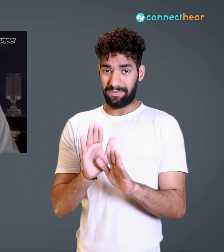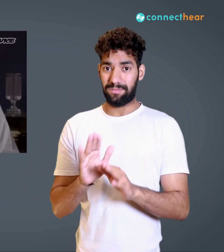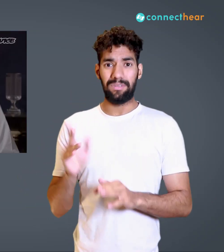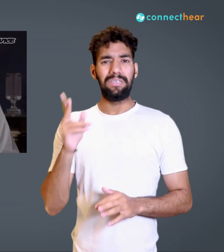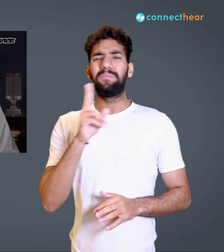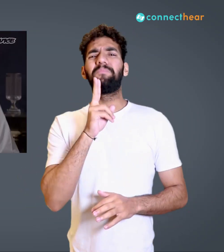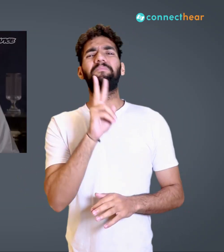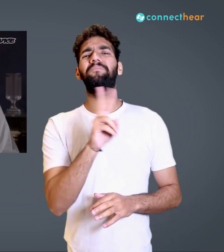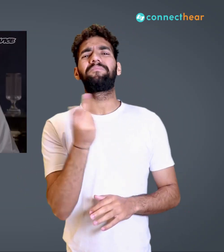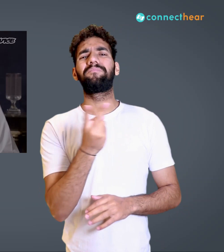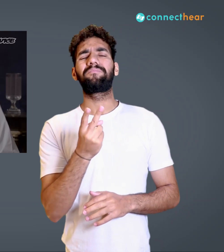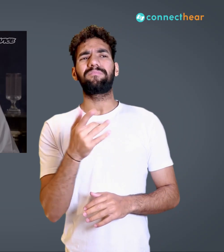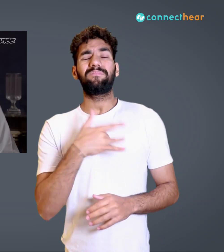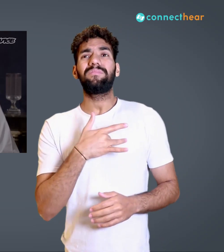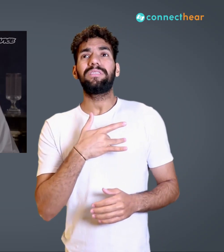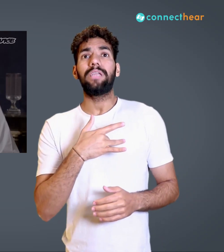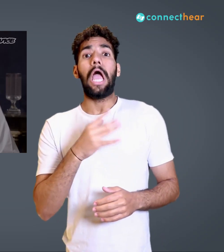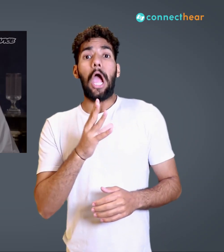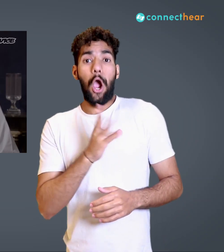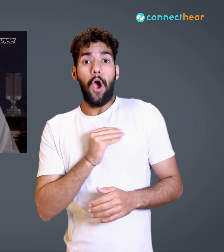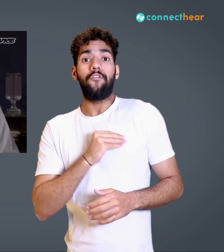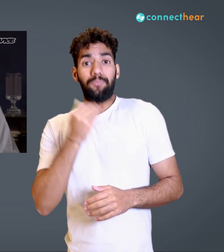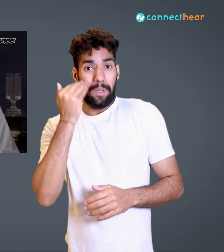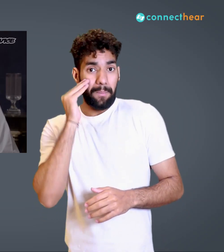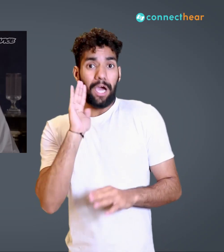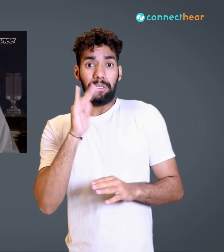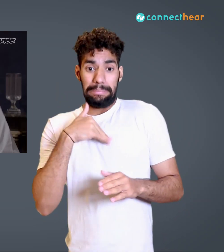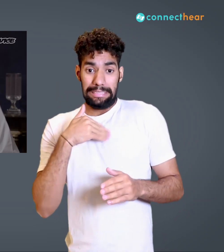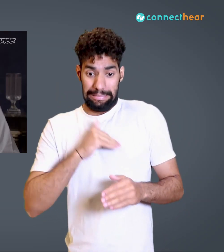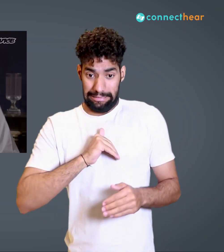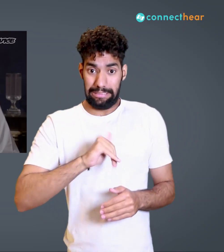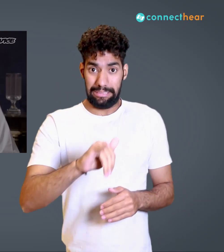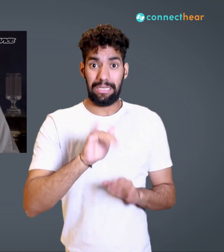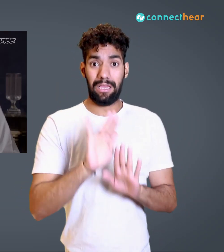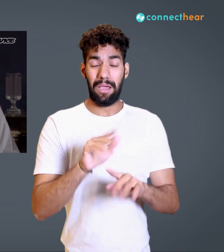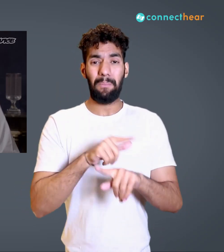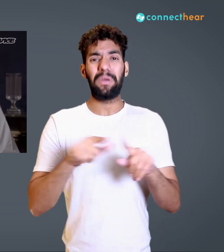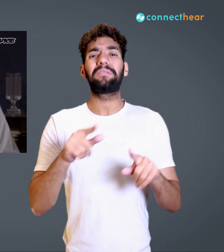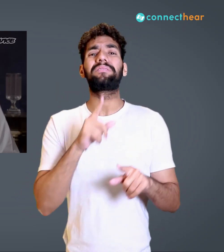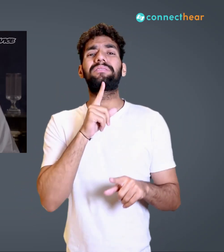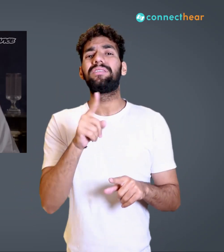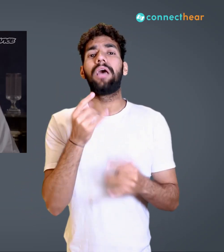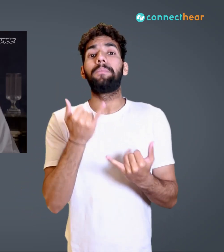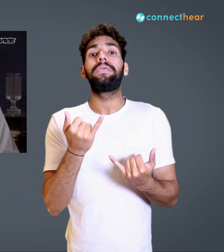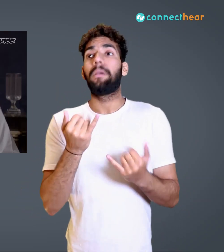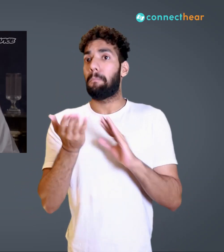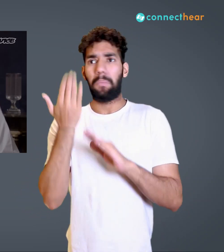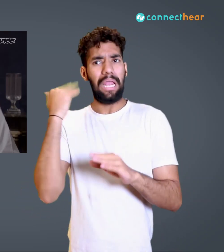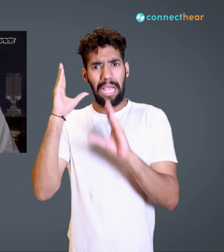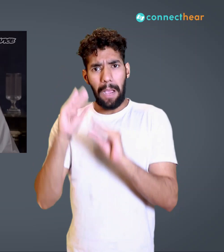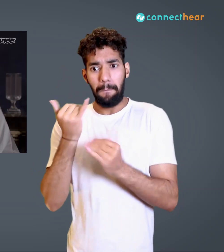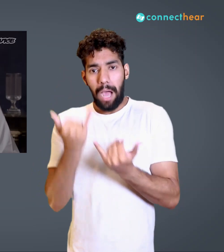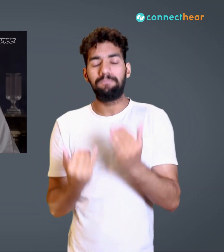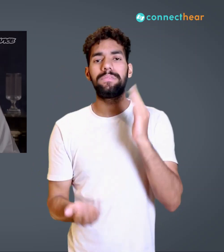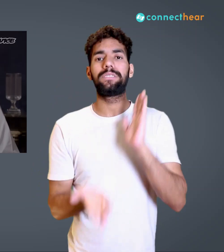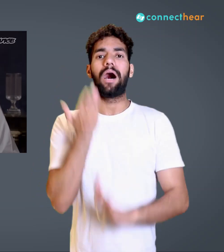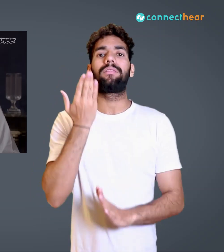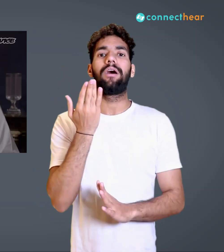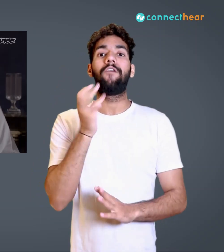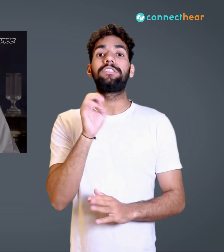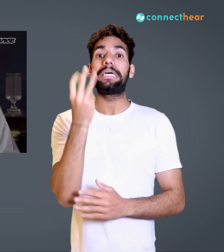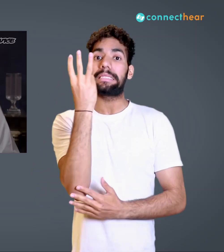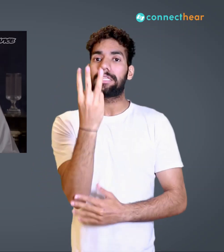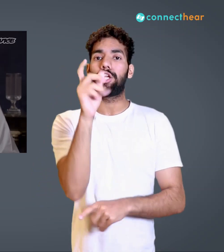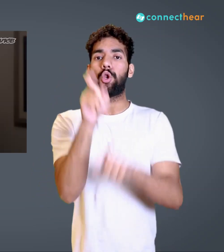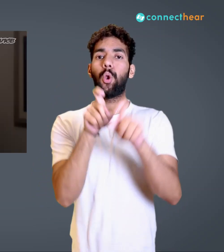Well, the threat of assassination is probably even more now than before because